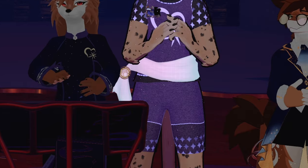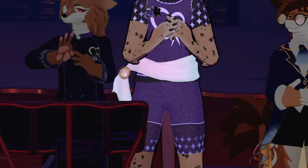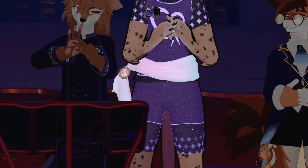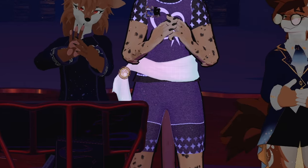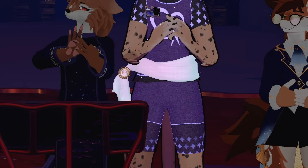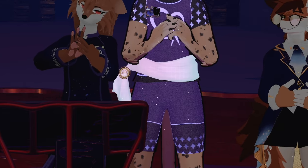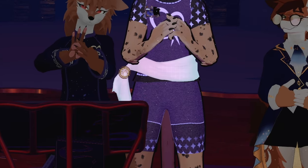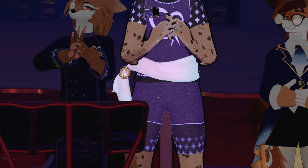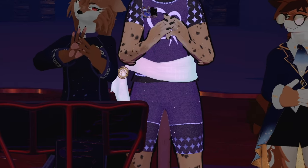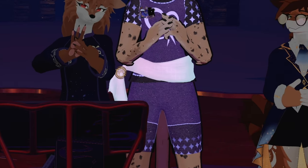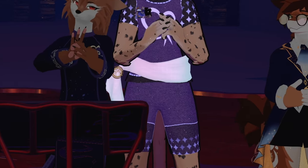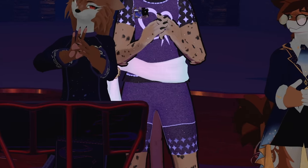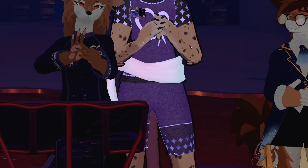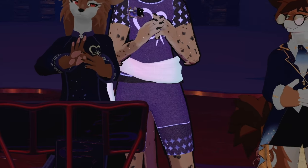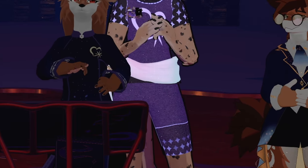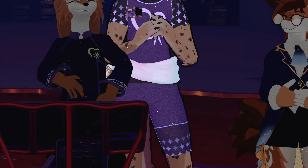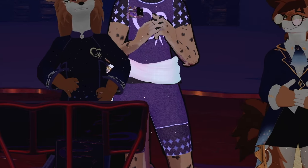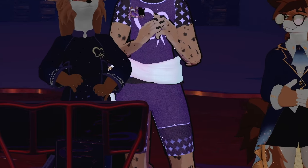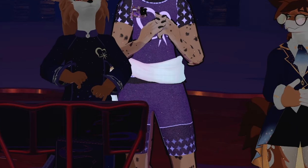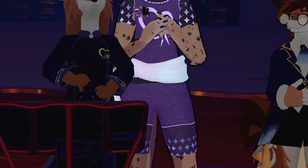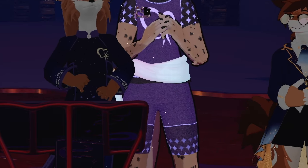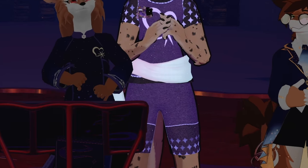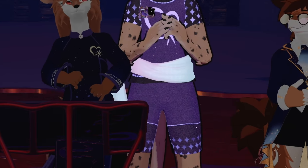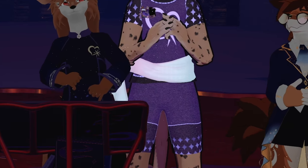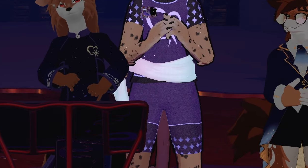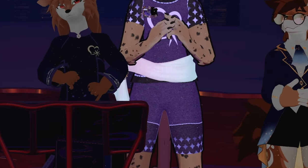different. They are not related.